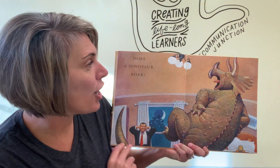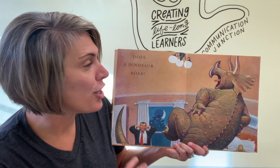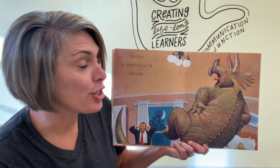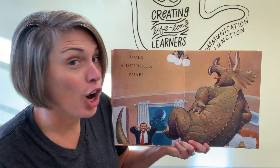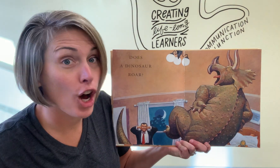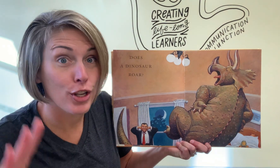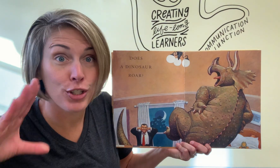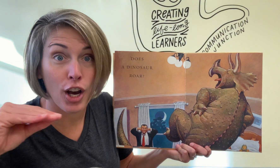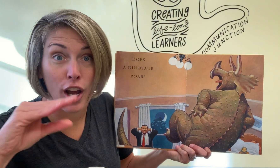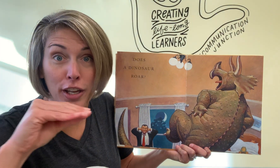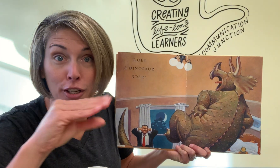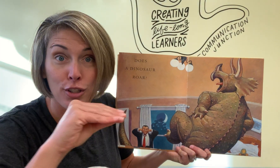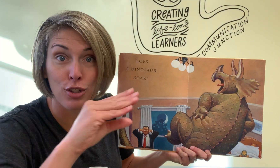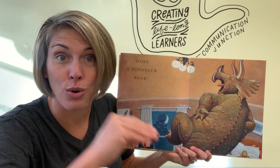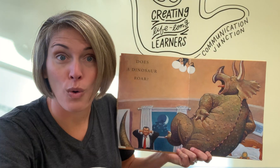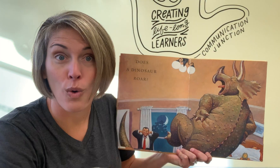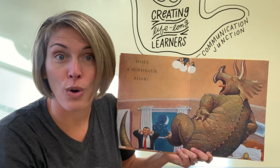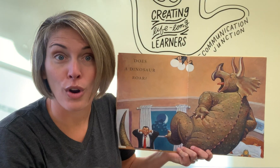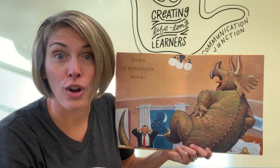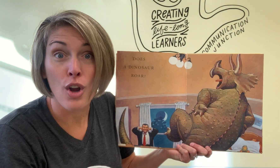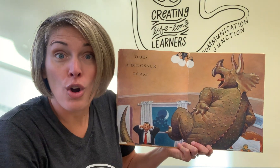Does a dinosaur